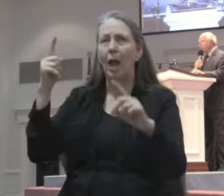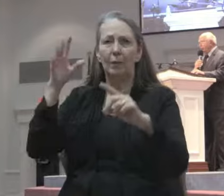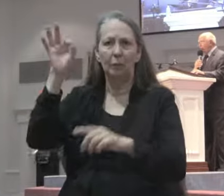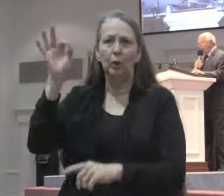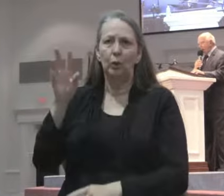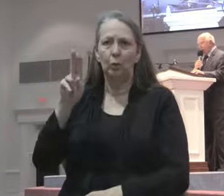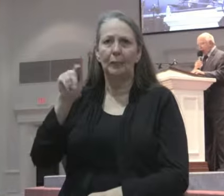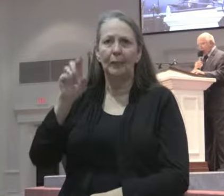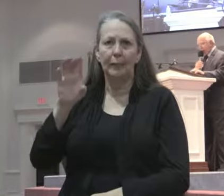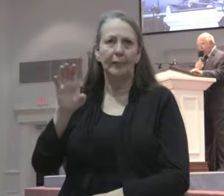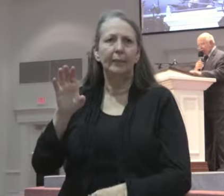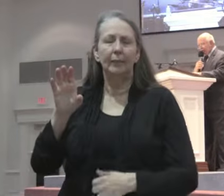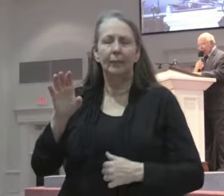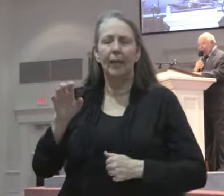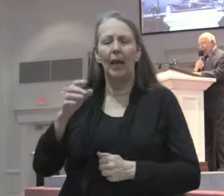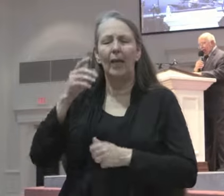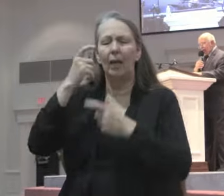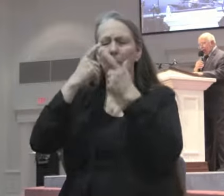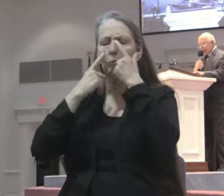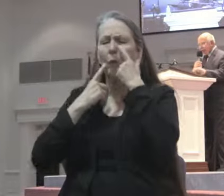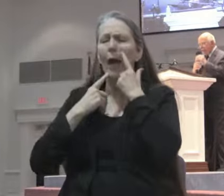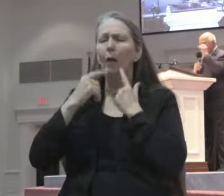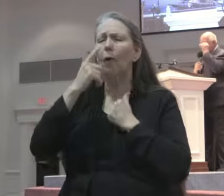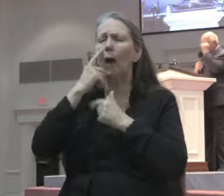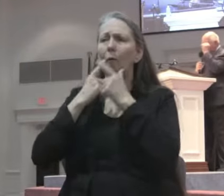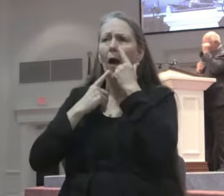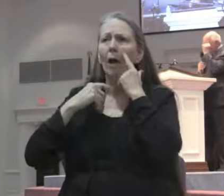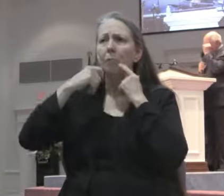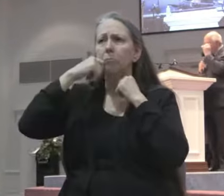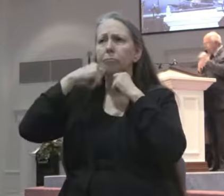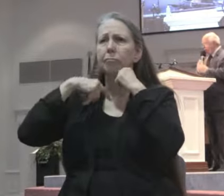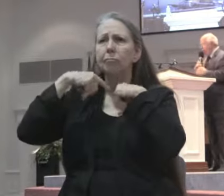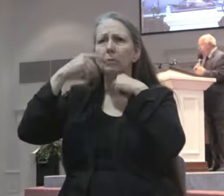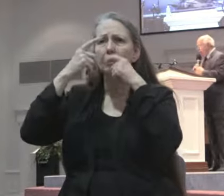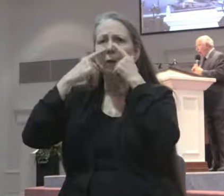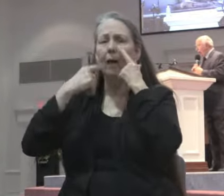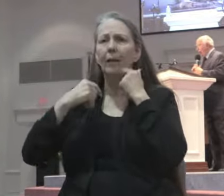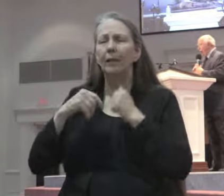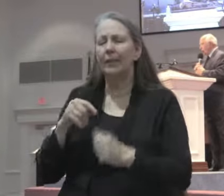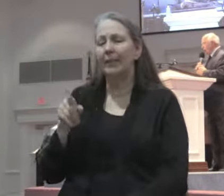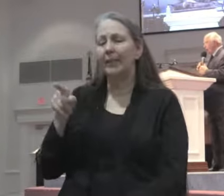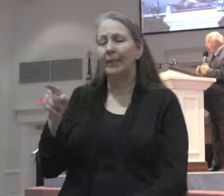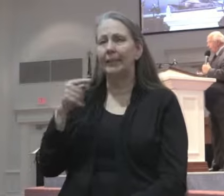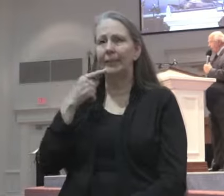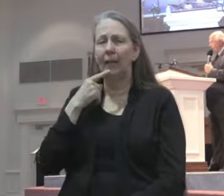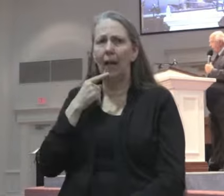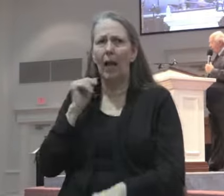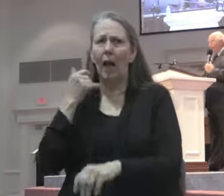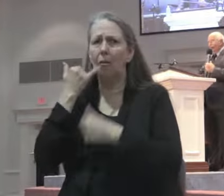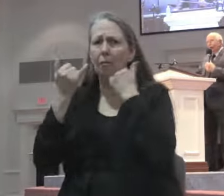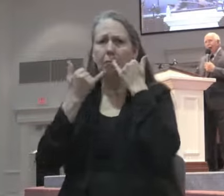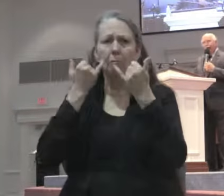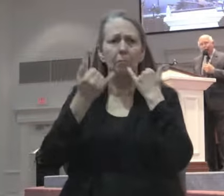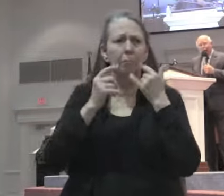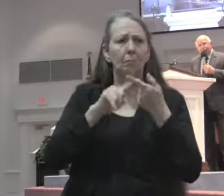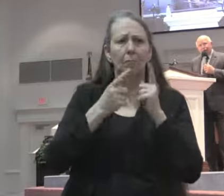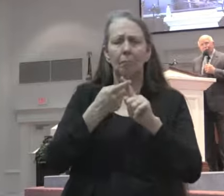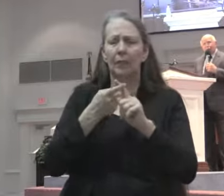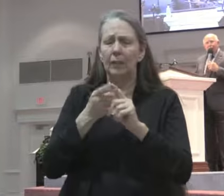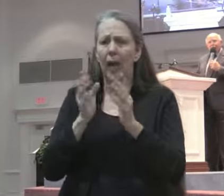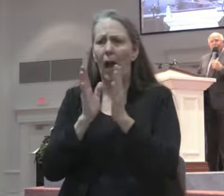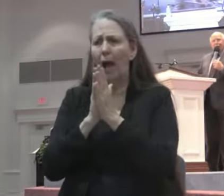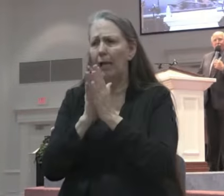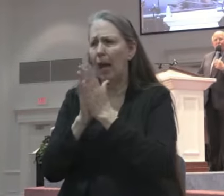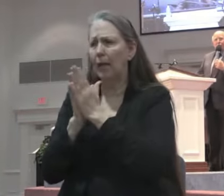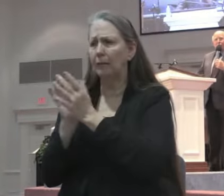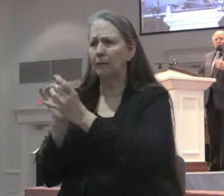and dropping off of his chin. And Brother Kilgore said, I called all my friends, and I asked them